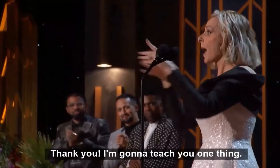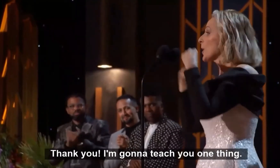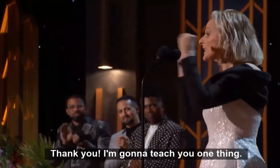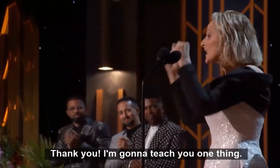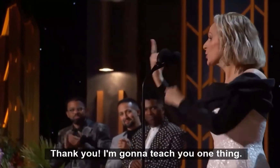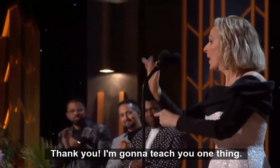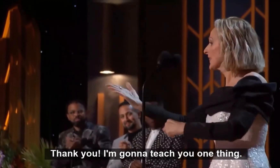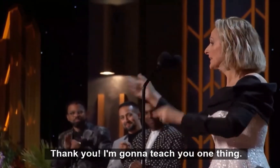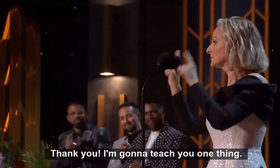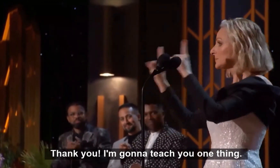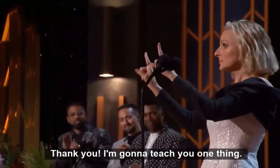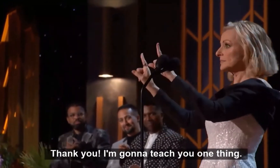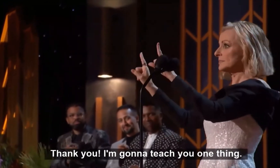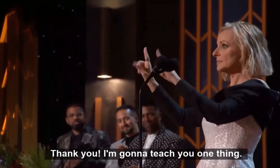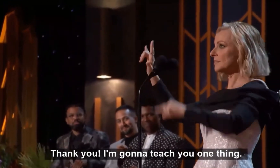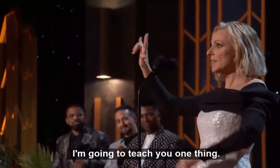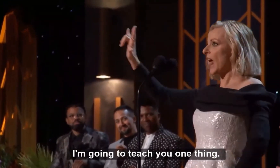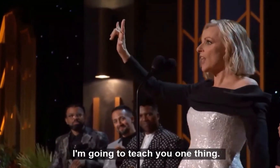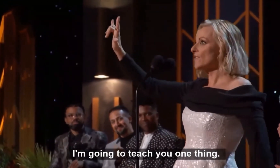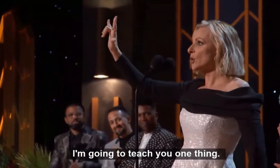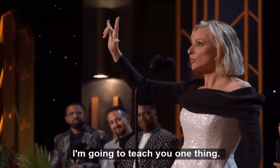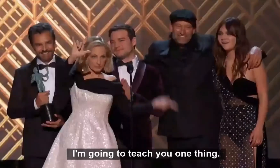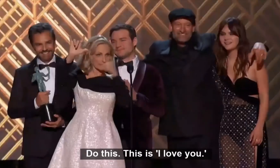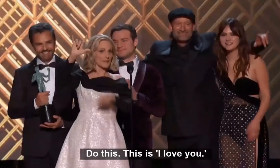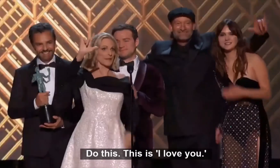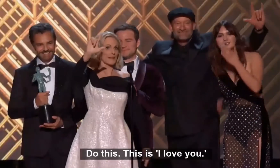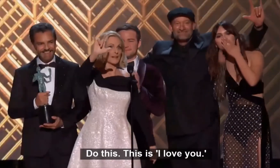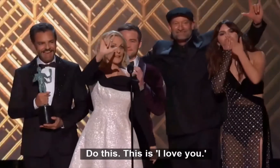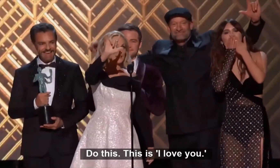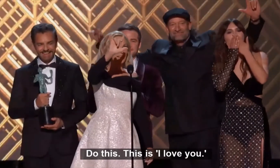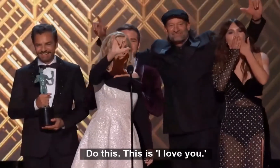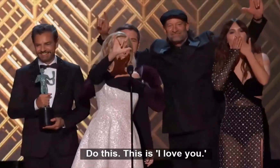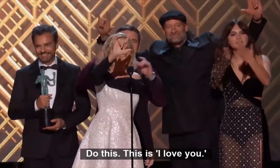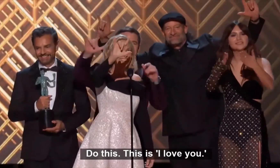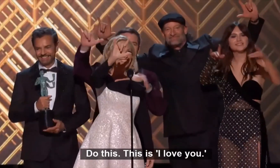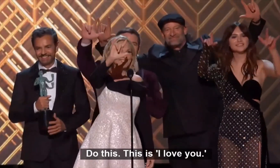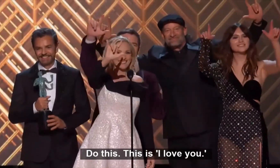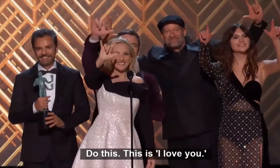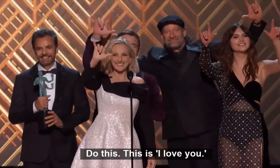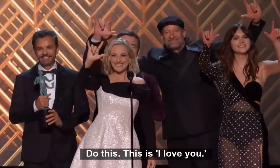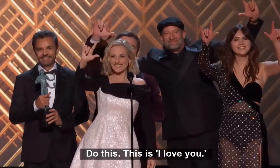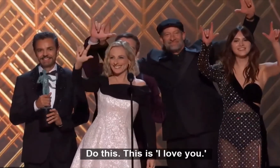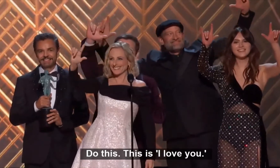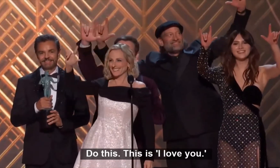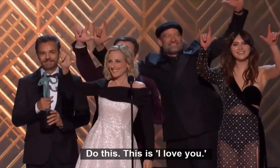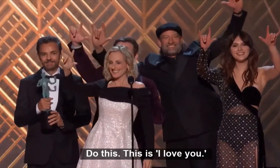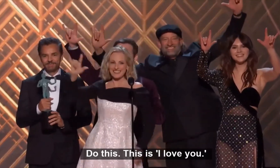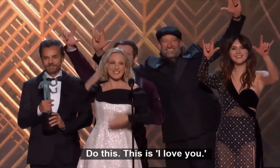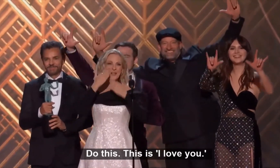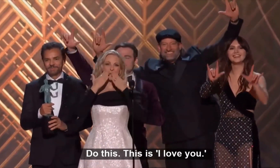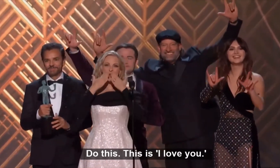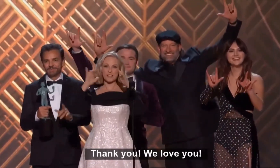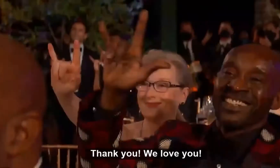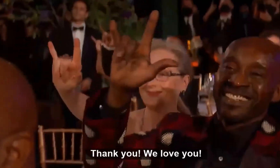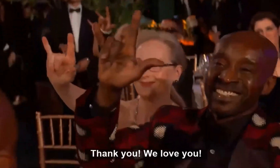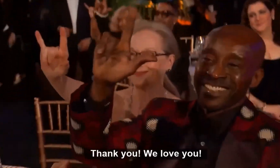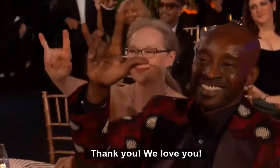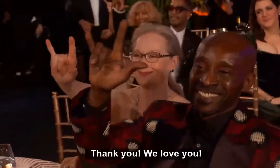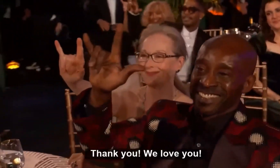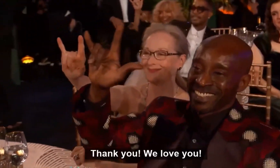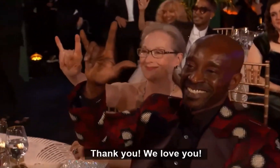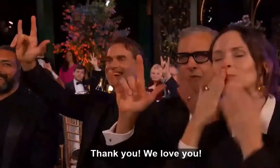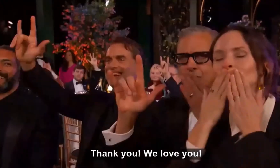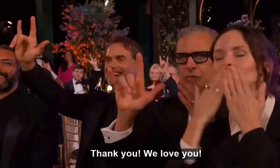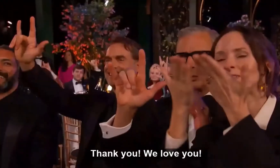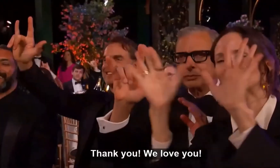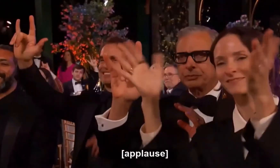So, and I'm gonna teach you one thing. Do this. This is, I love you. Thank you, we love